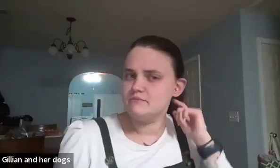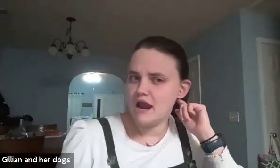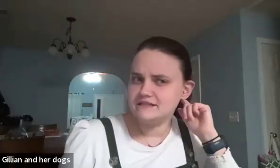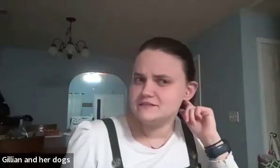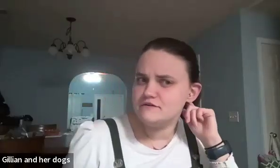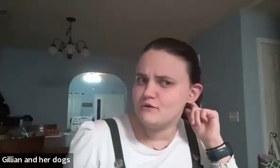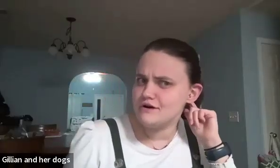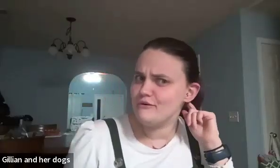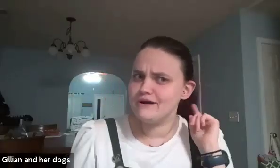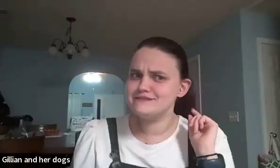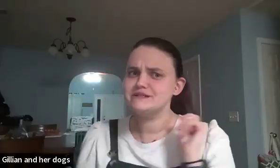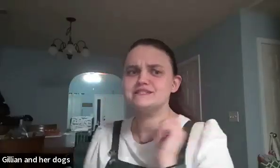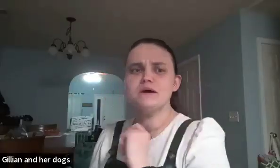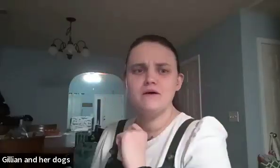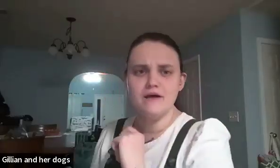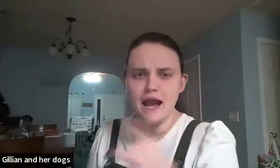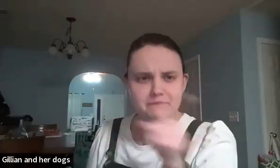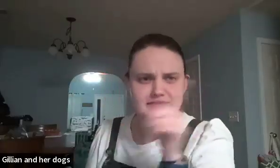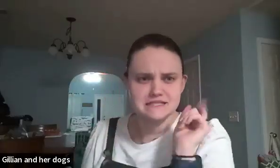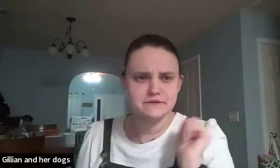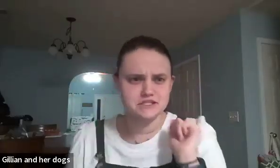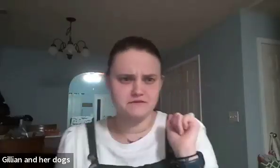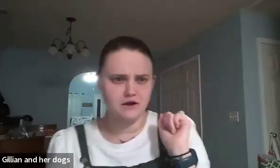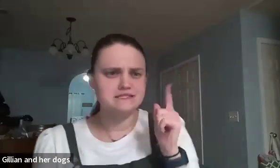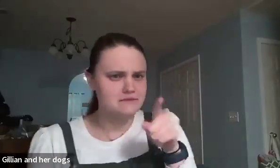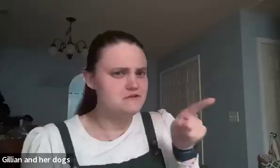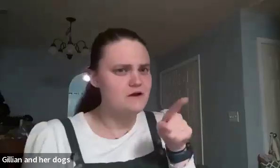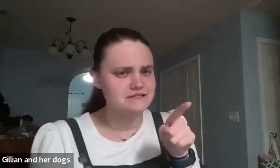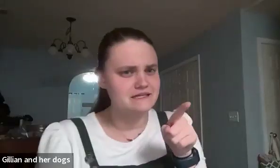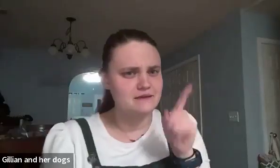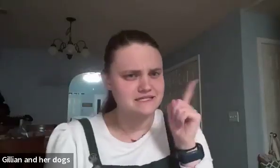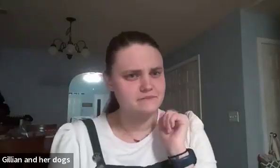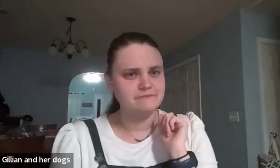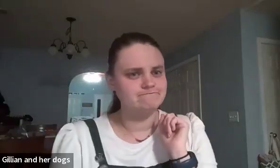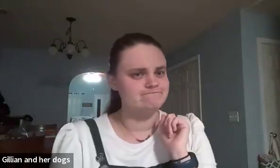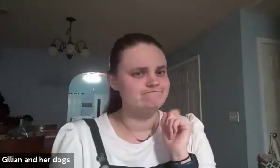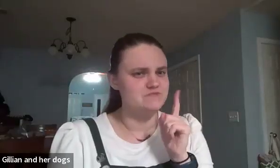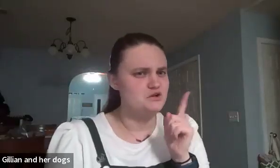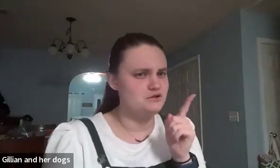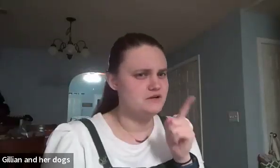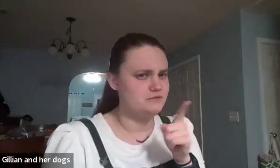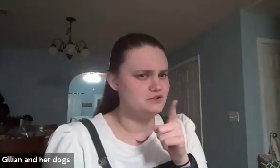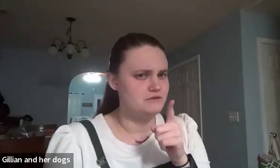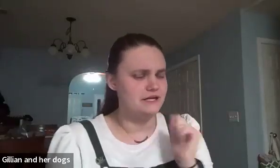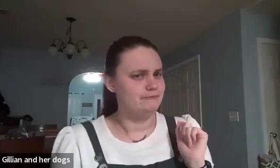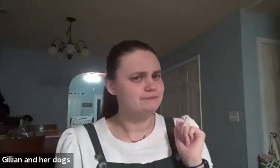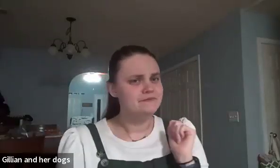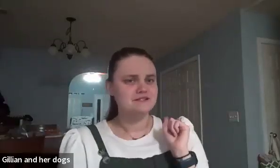we practiced before? What's going on? I'm being suspicious of y'all. Some of y'all are seeing, I'm seeing, I'm like, y'all know your numbers already.